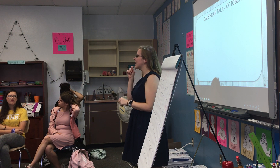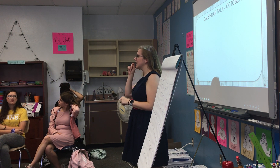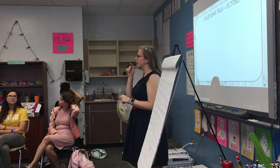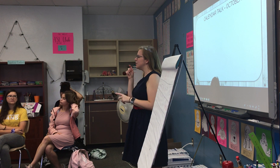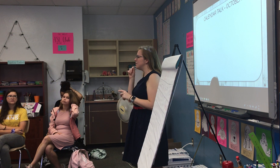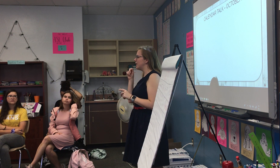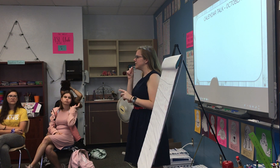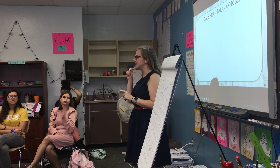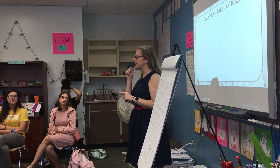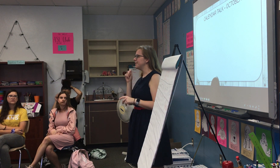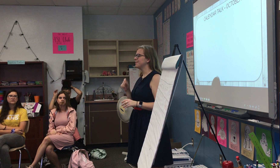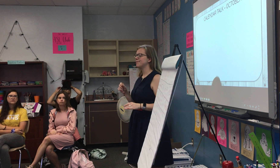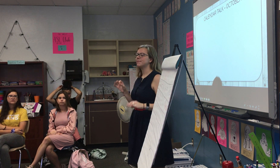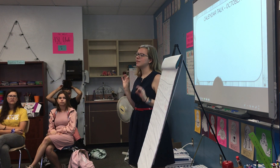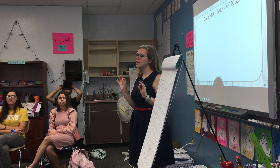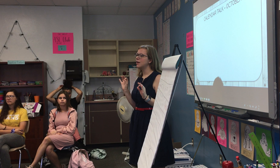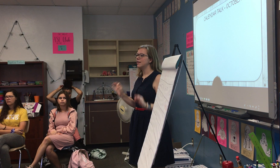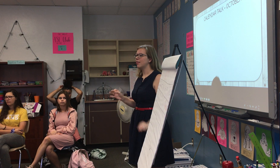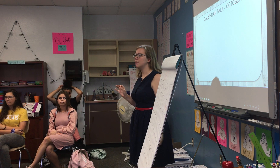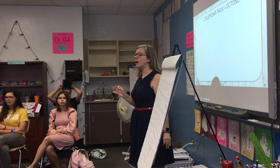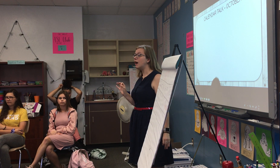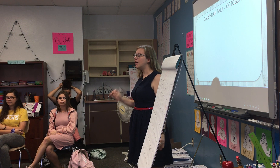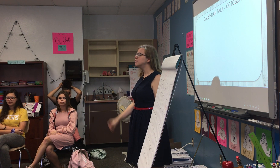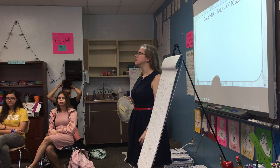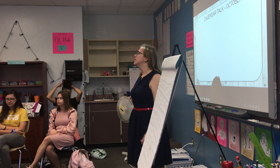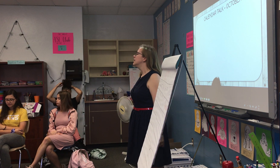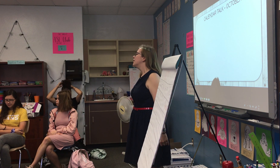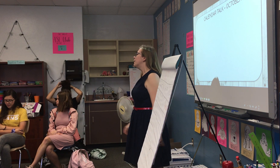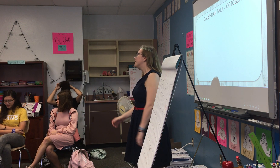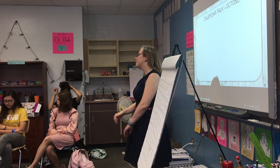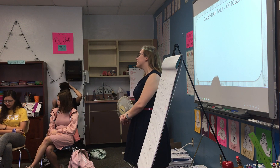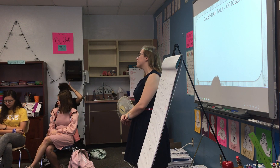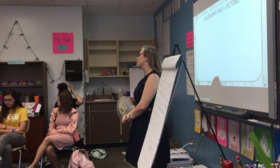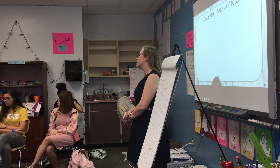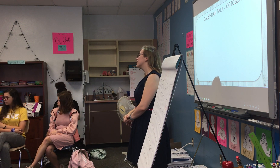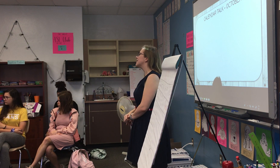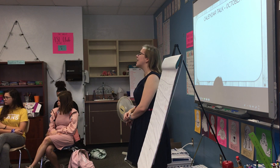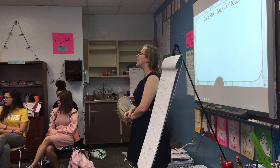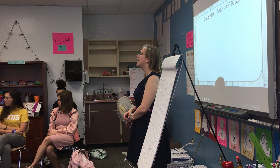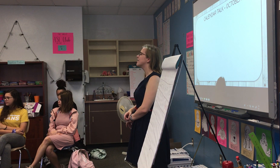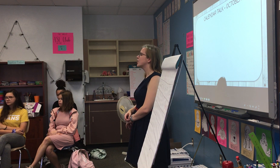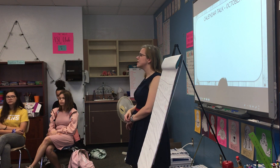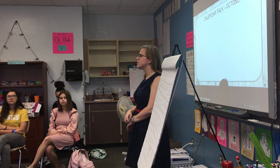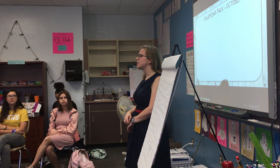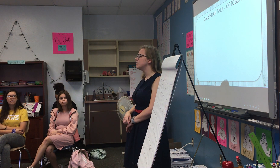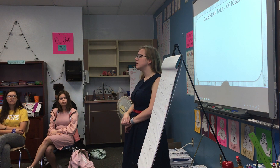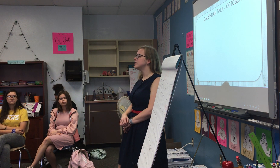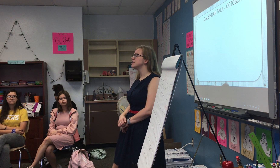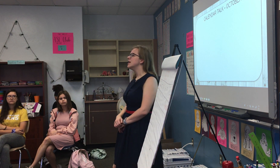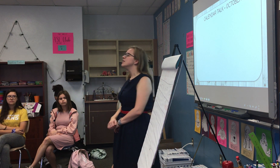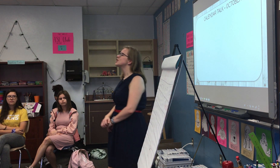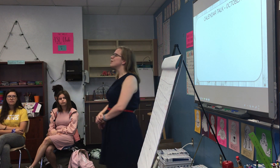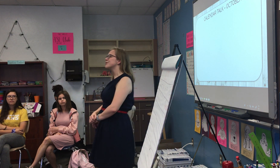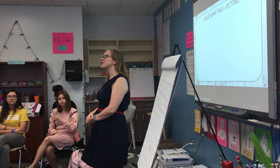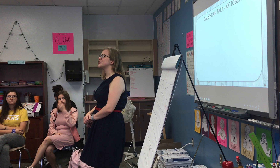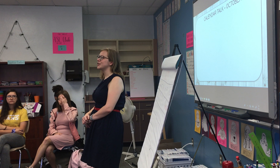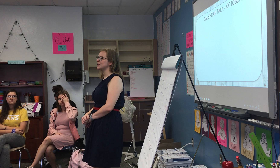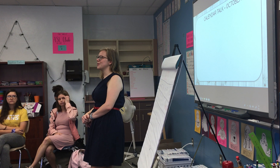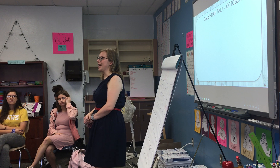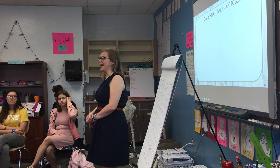a little bit melty. The bomb. Or like the white ones. How about the cookies and cream ones? Starbursts are just okay.